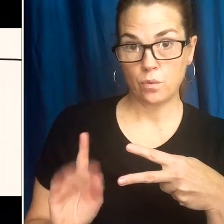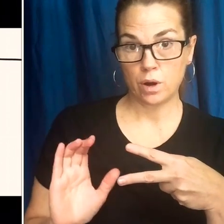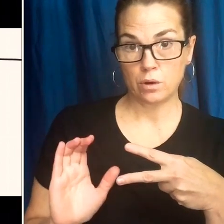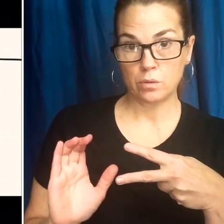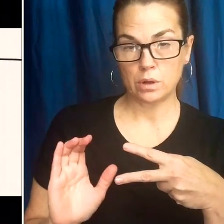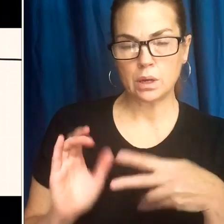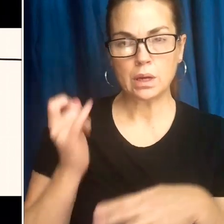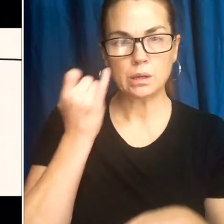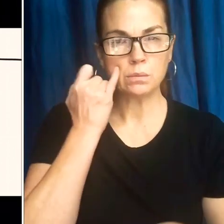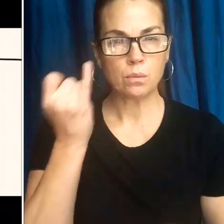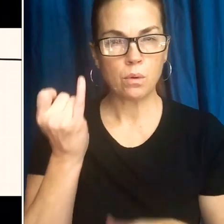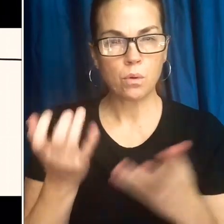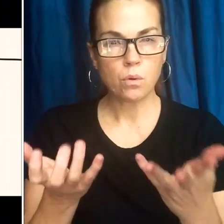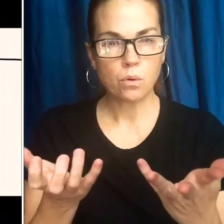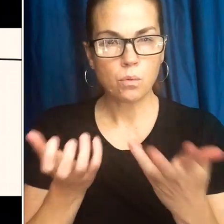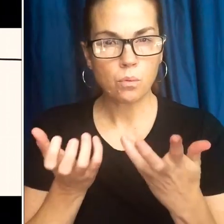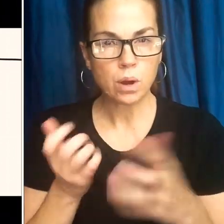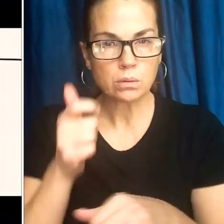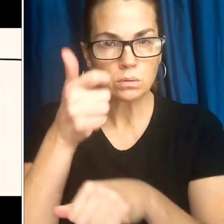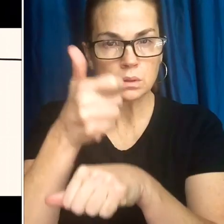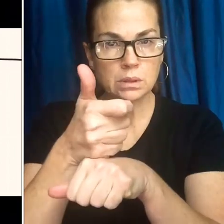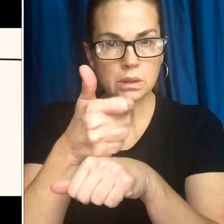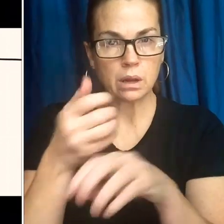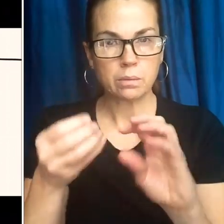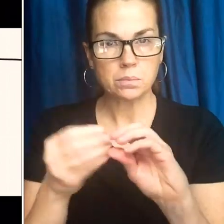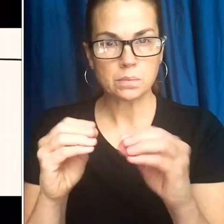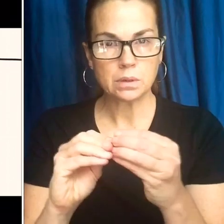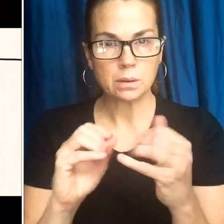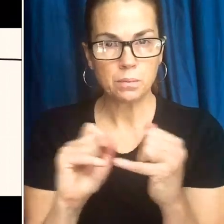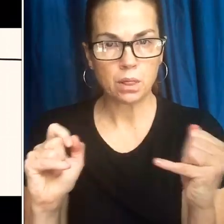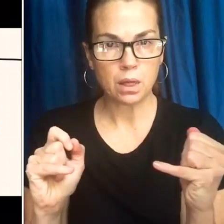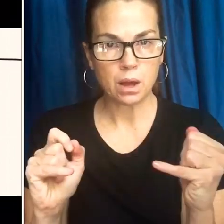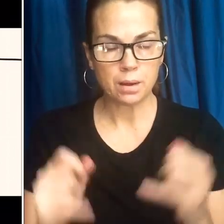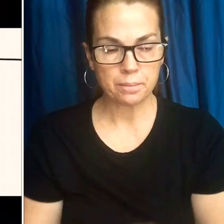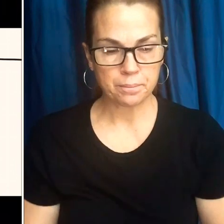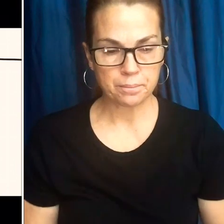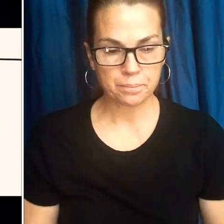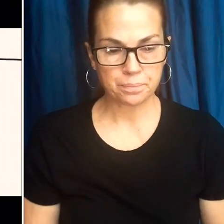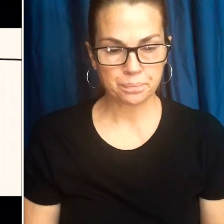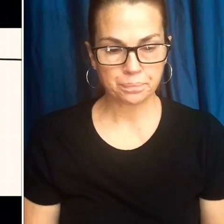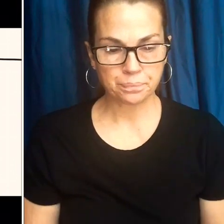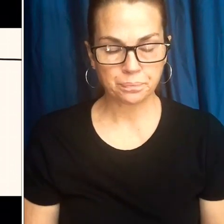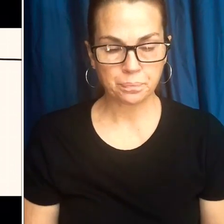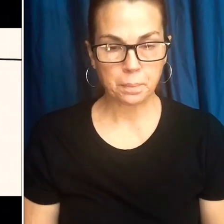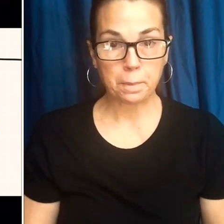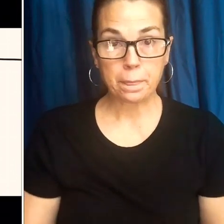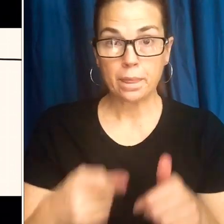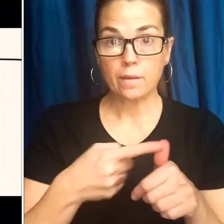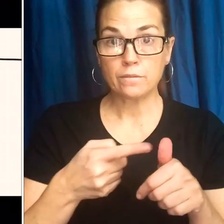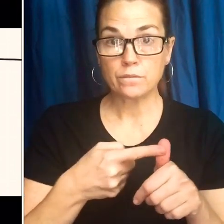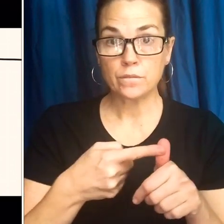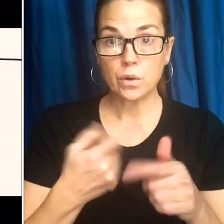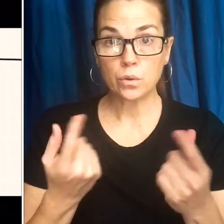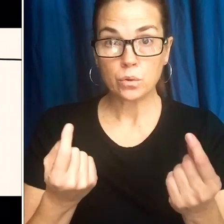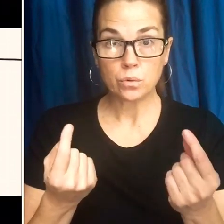the first thing I would want to do is make sure these fractions were simplified. And I can see right away that if